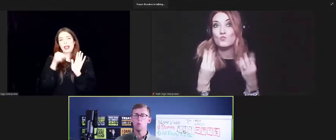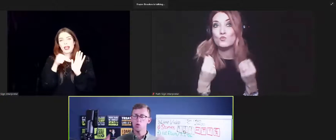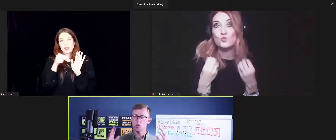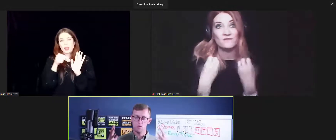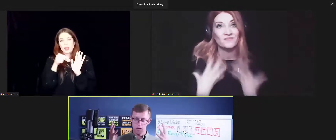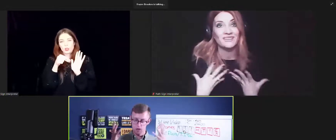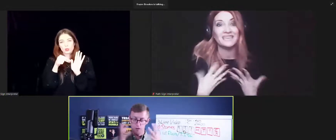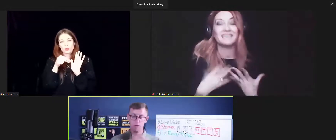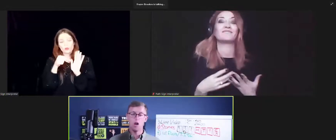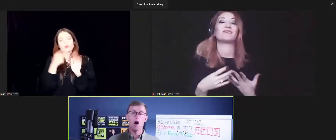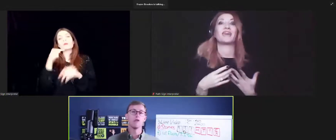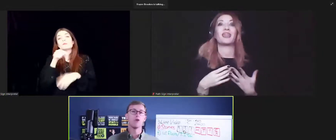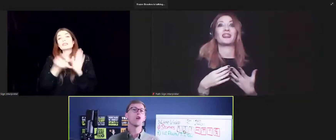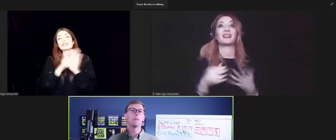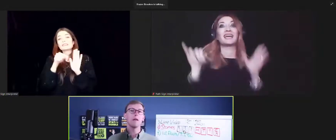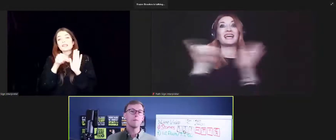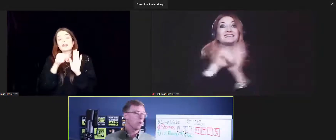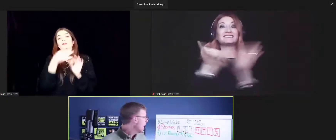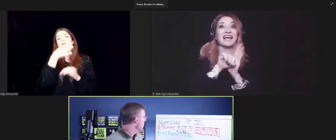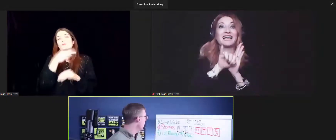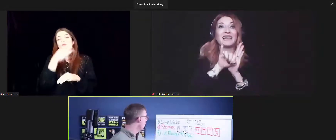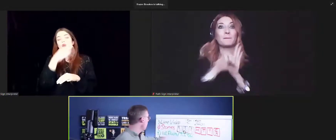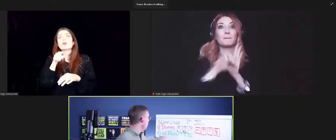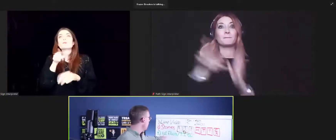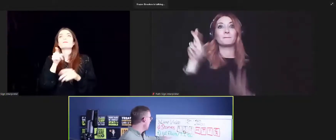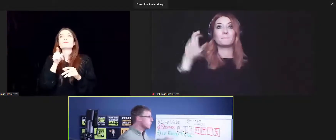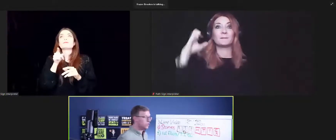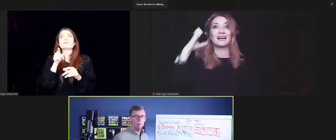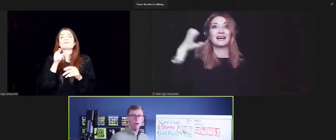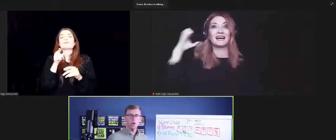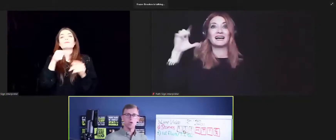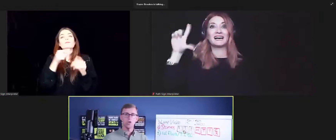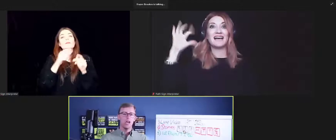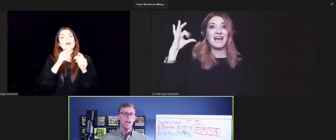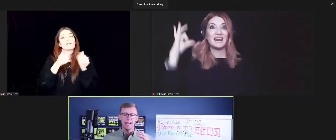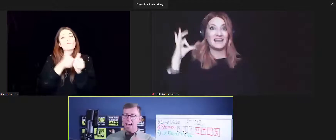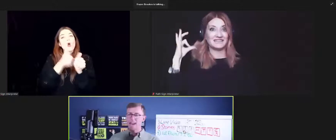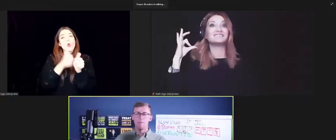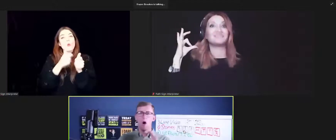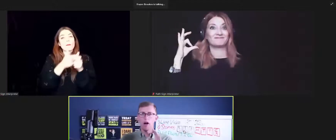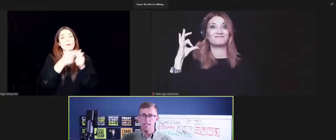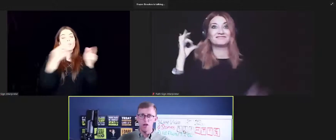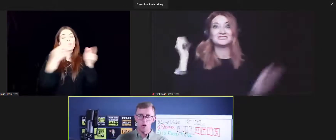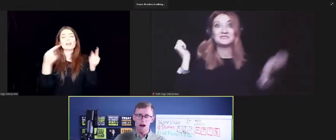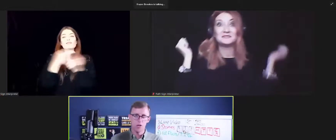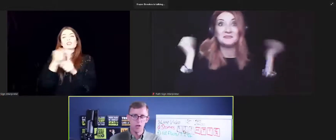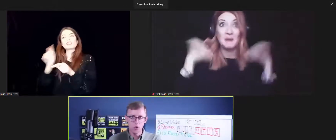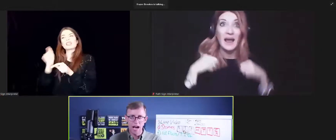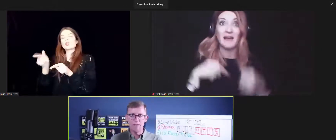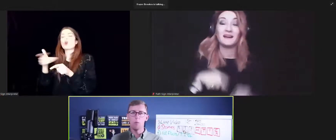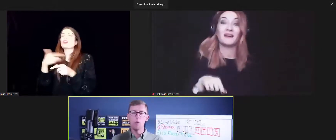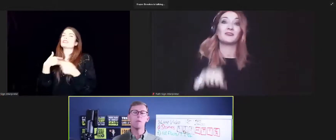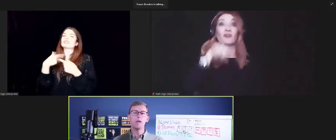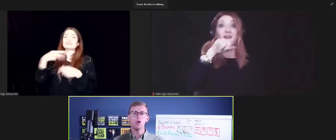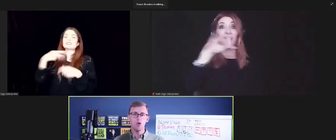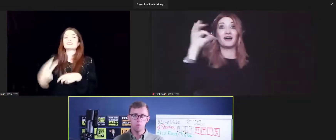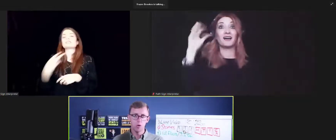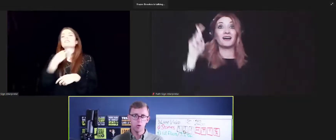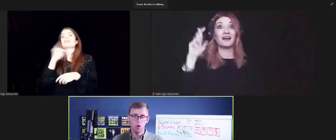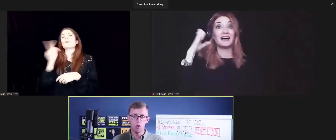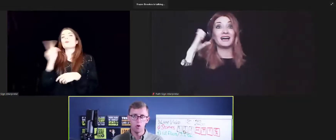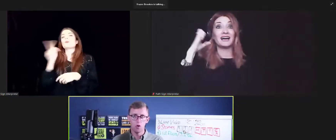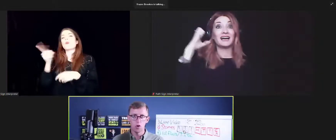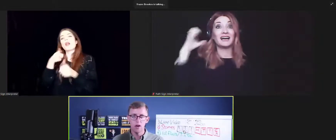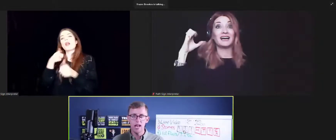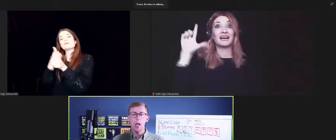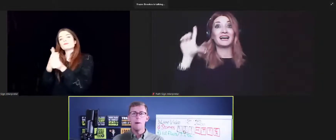TikTok is full of a lot of younger people, but Instagram Reels, again, I'm not going to teach you how to do that. There will be YouTube